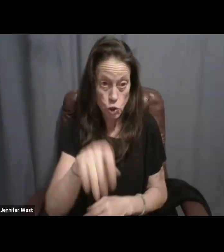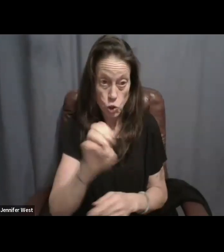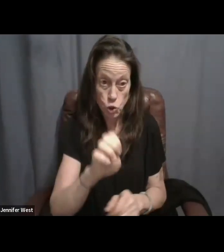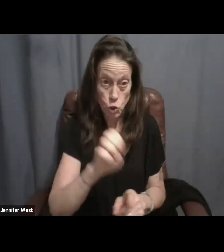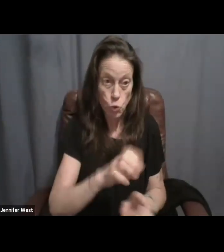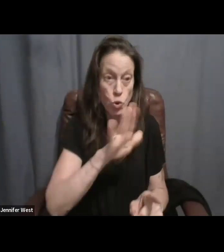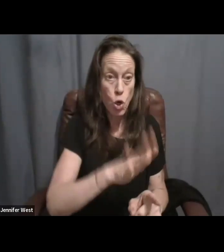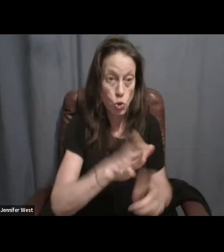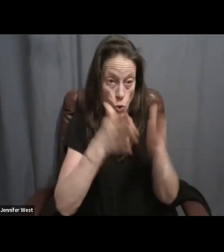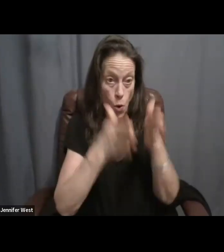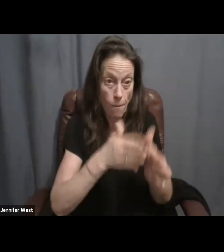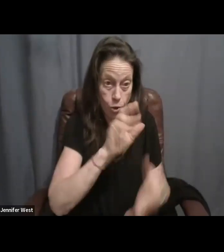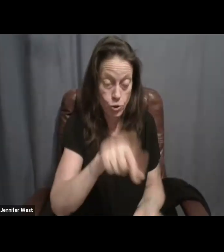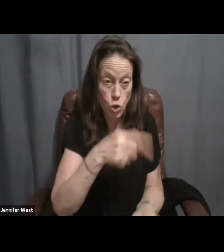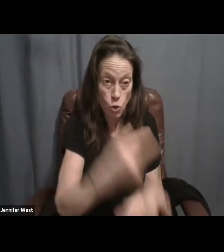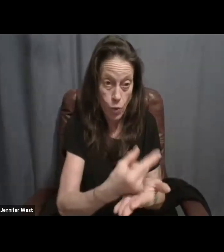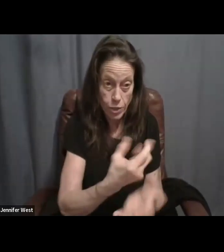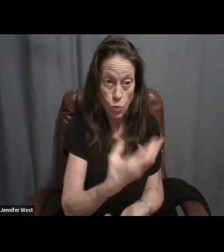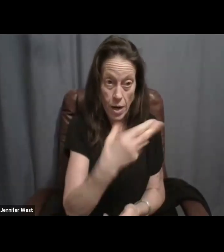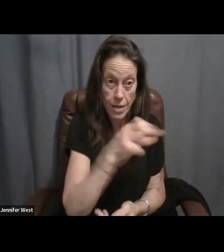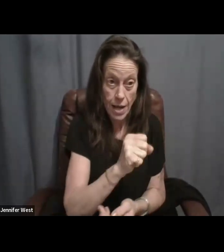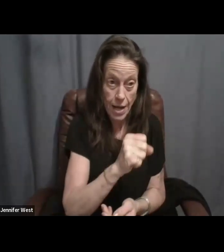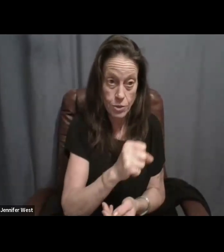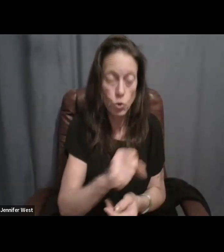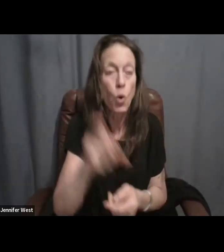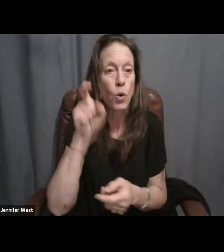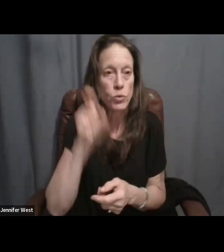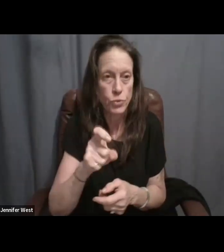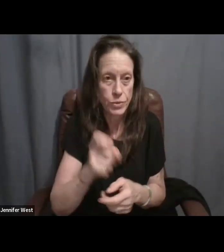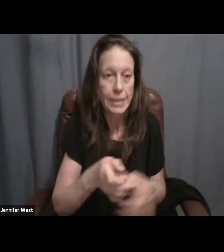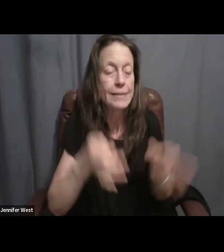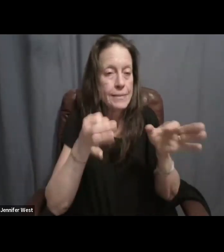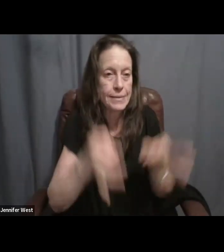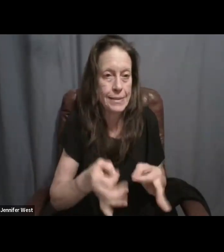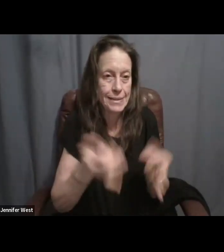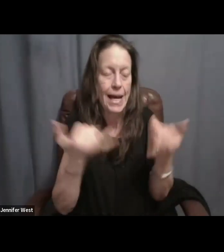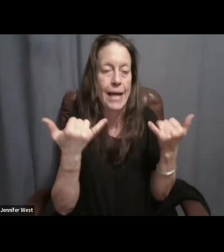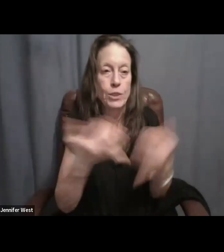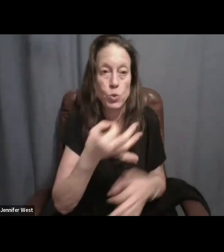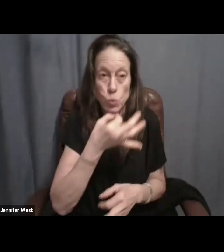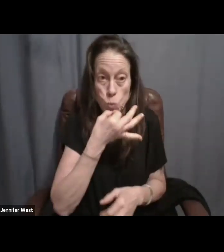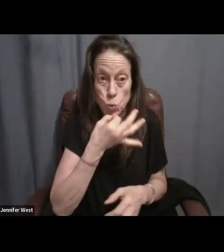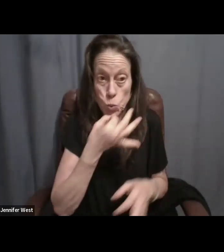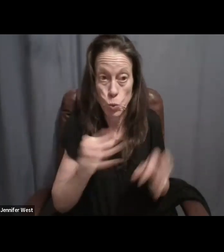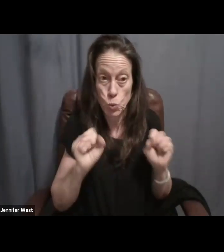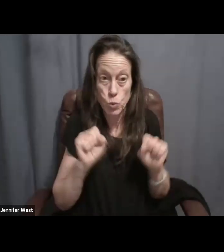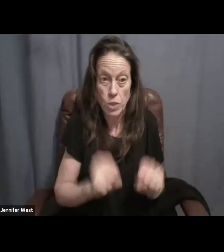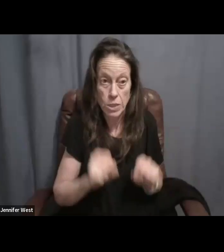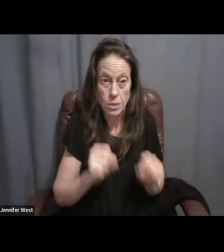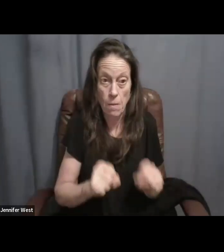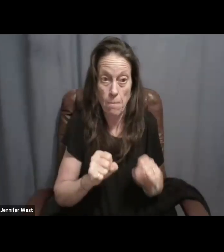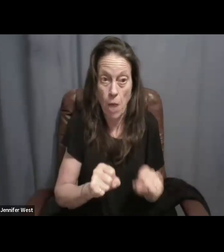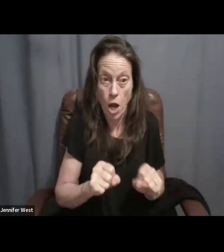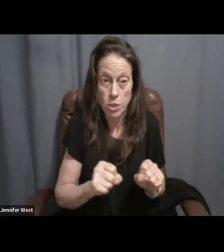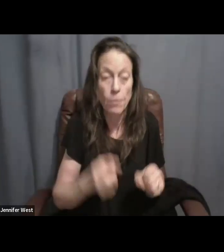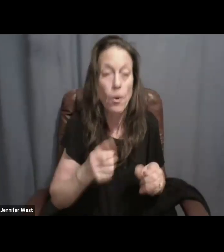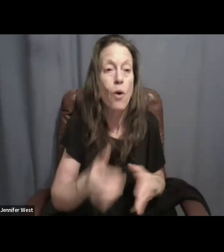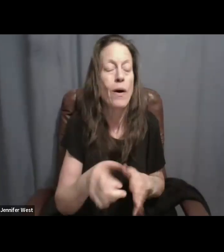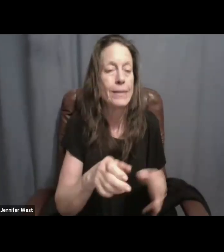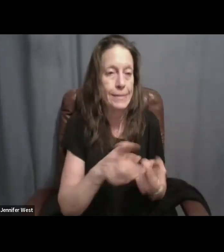is going to graduate, you might want to make the choice. Either you're definitely going self-directed or you're definitely